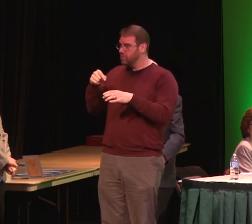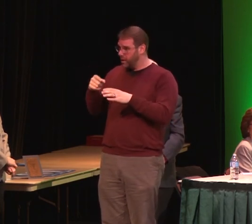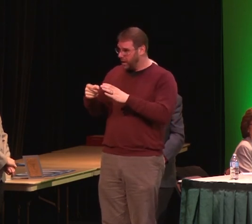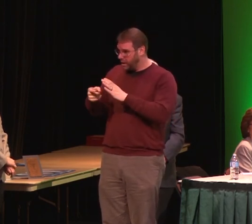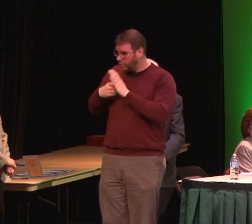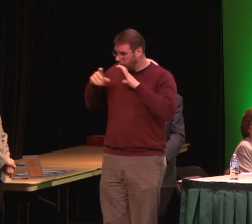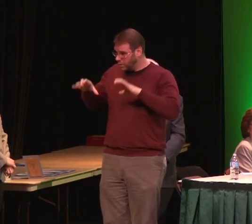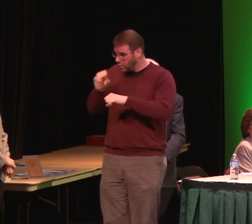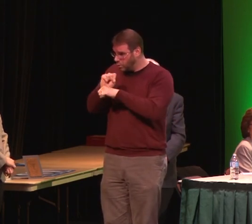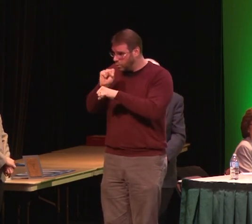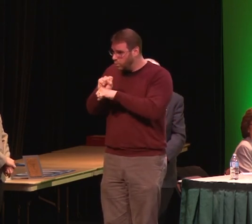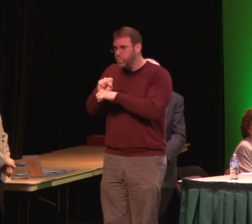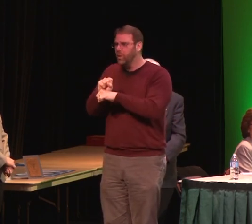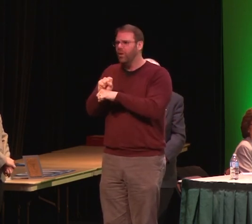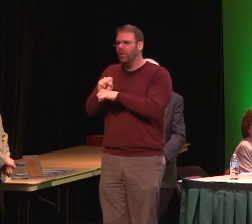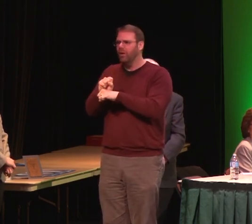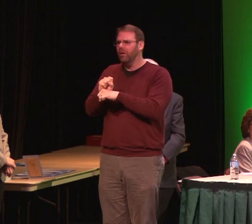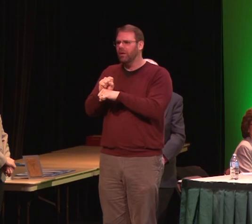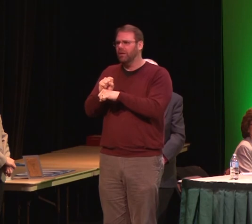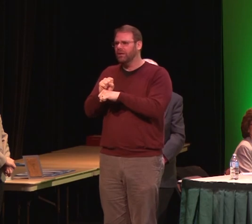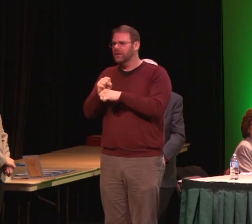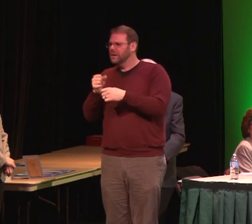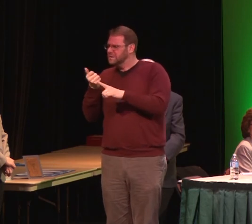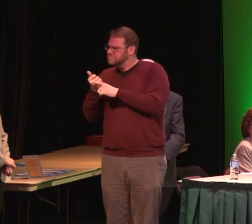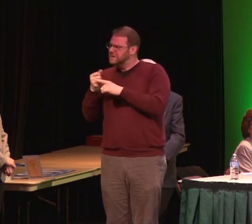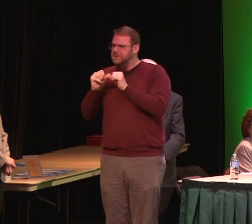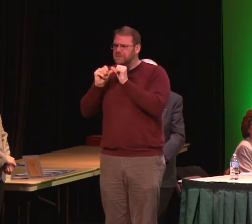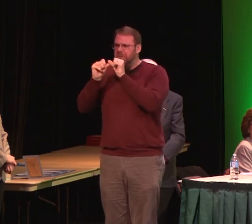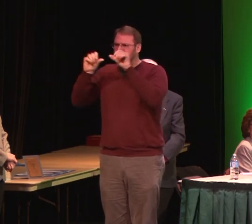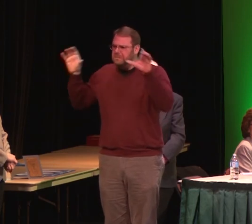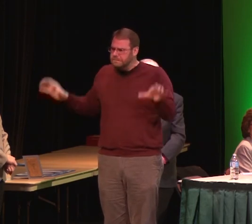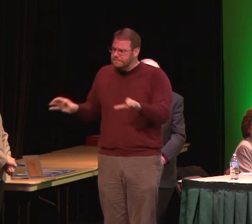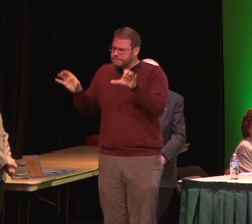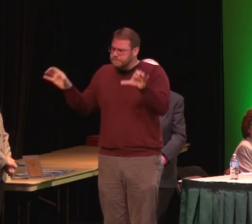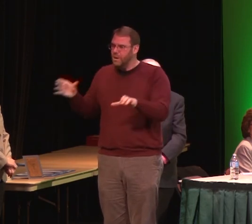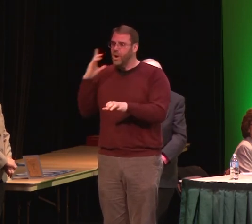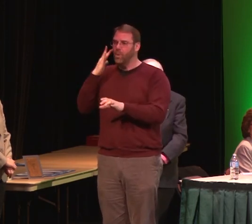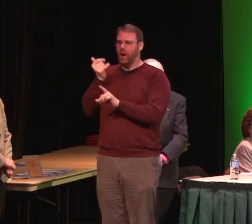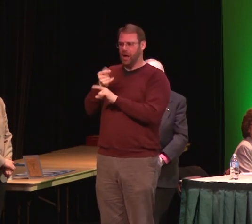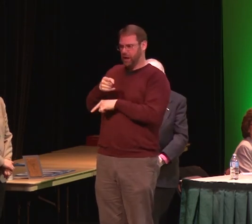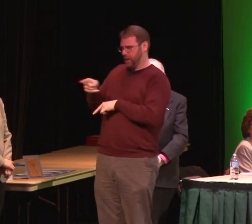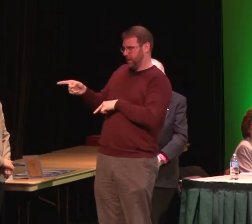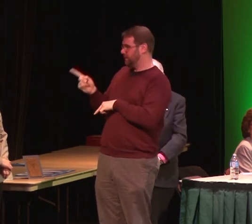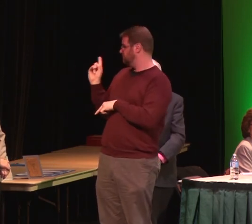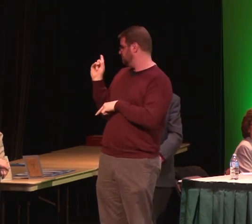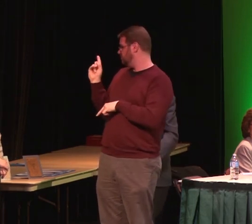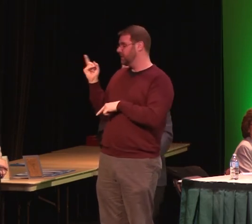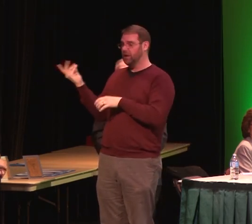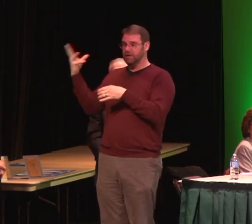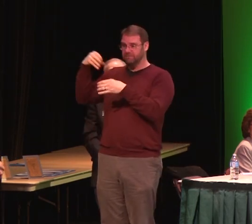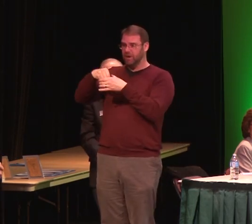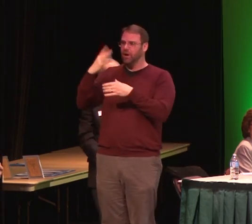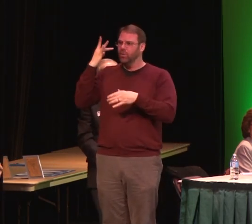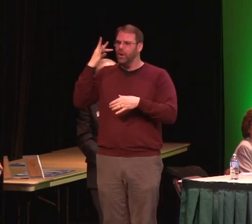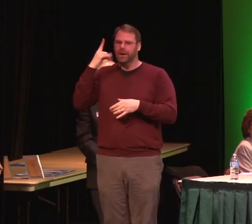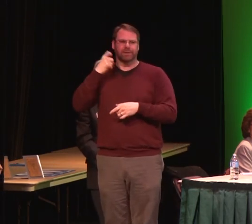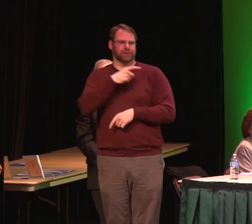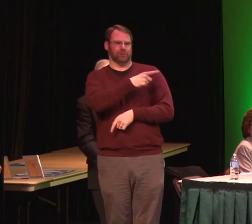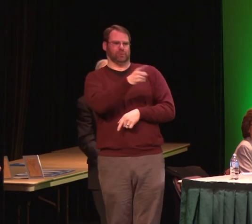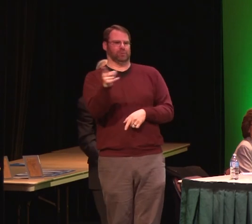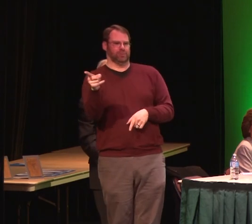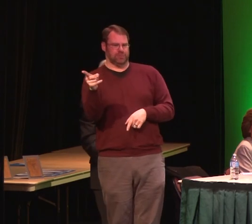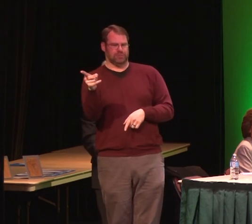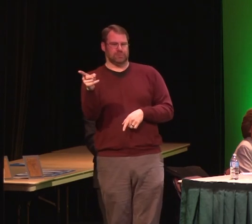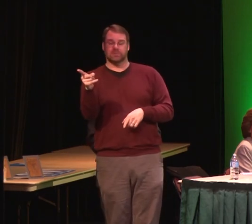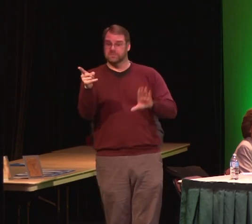duty. In making presentations, and the reason they're involved in the fair is because of you. And